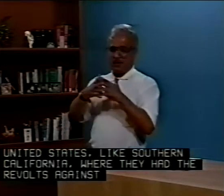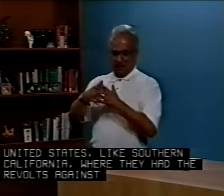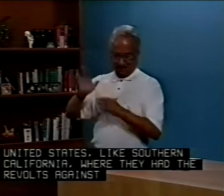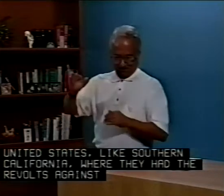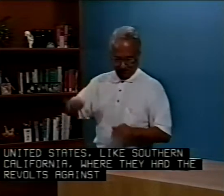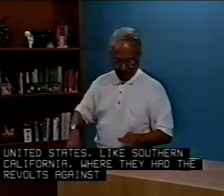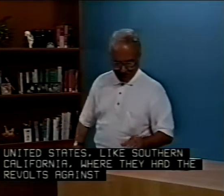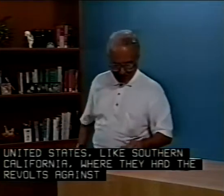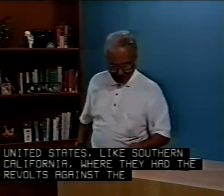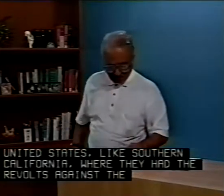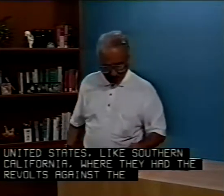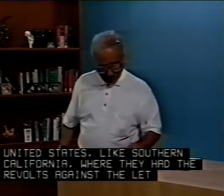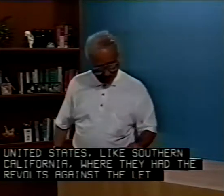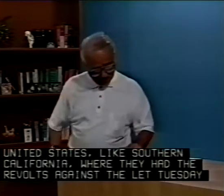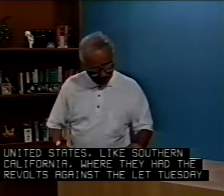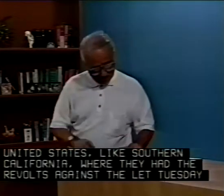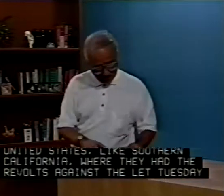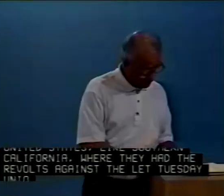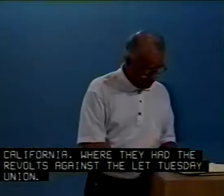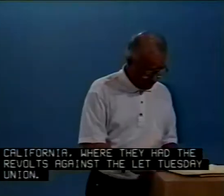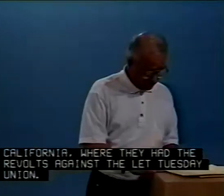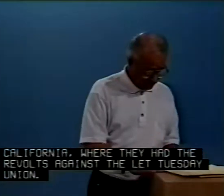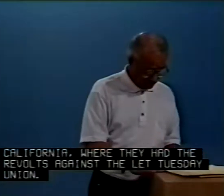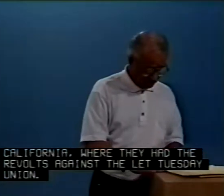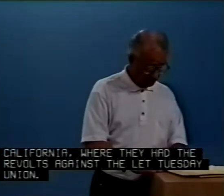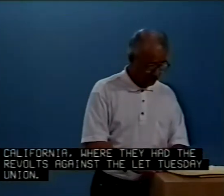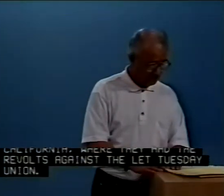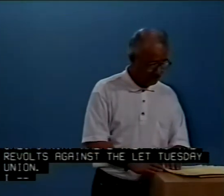That really refers more or less to the Mexican American.